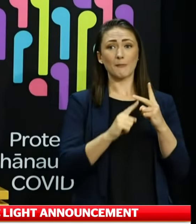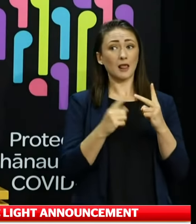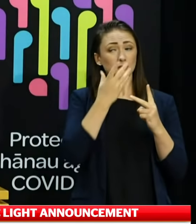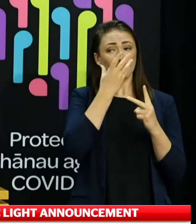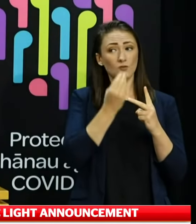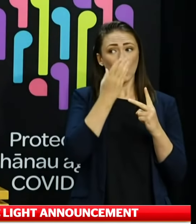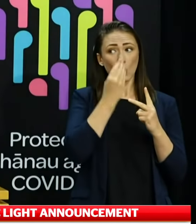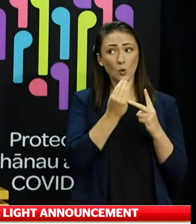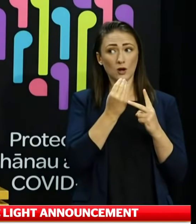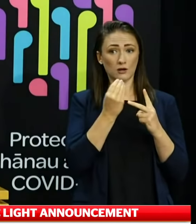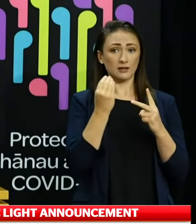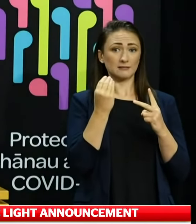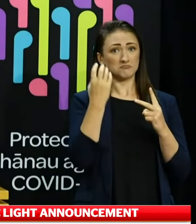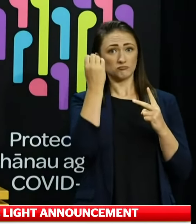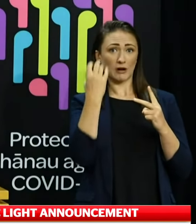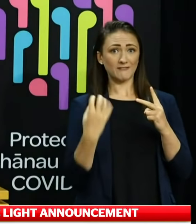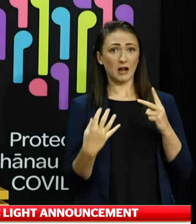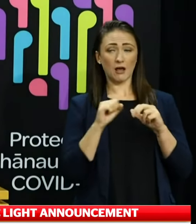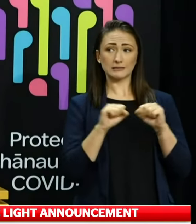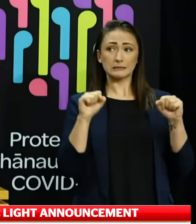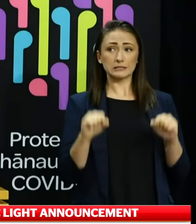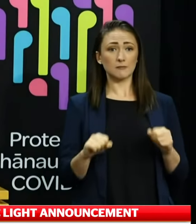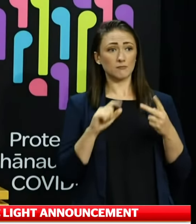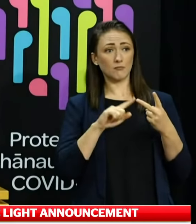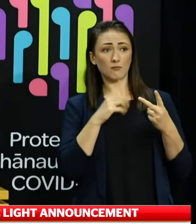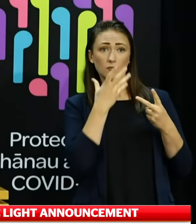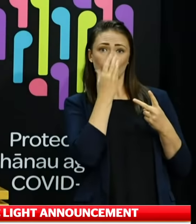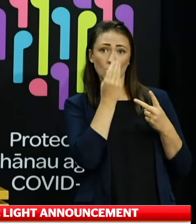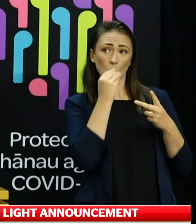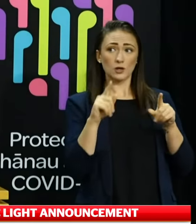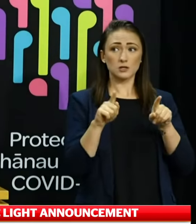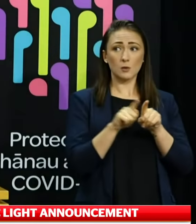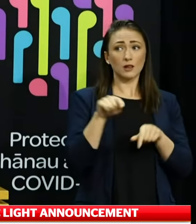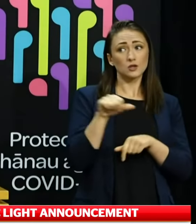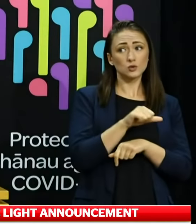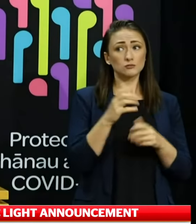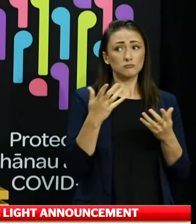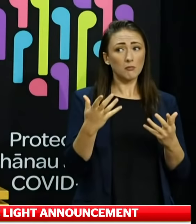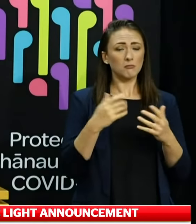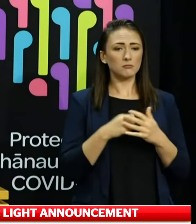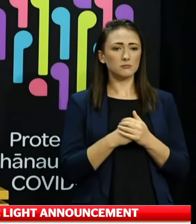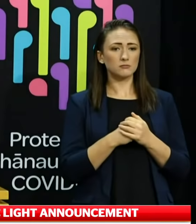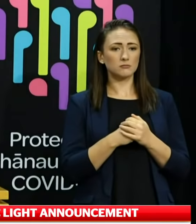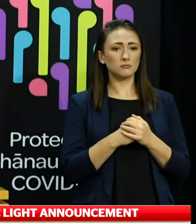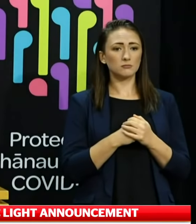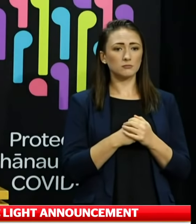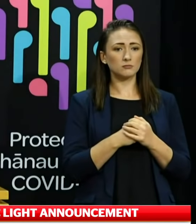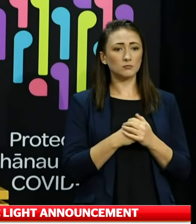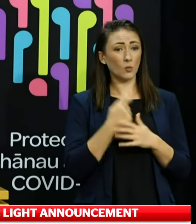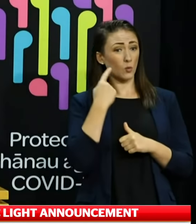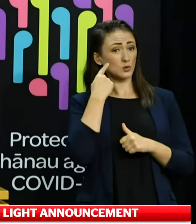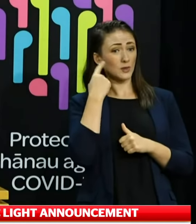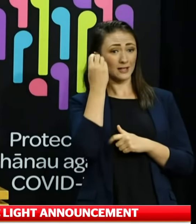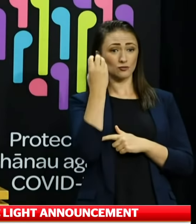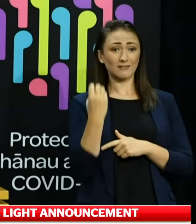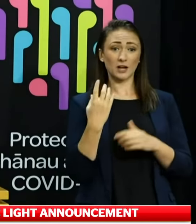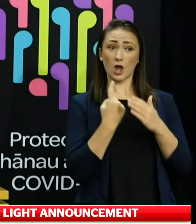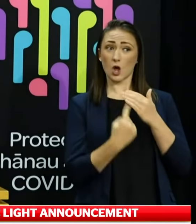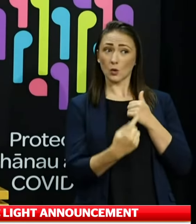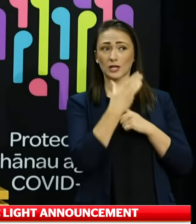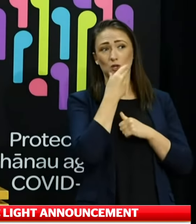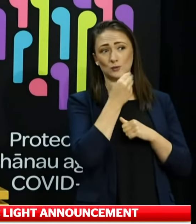influenza cases. Would you still be looking to retain the traffic light system?